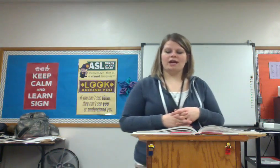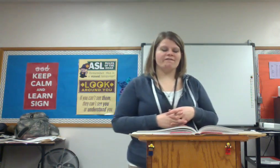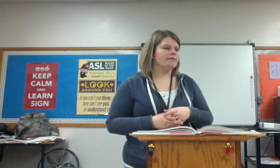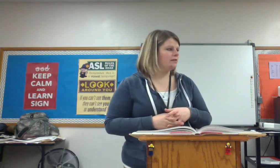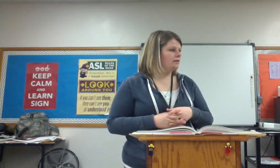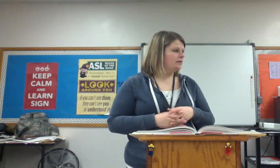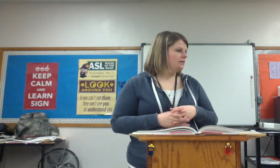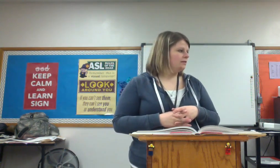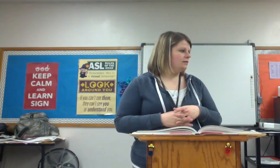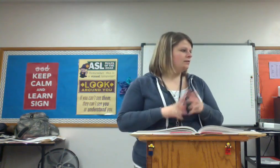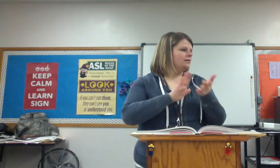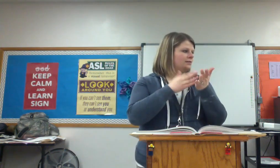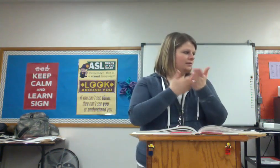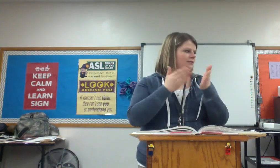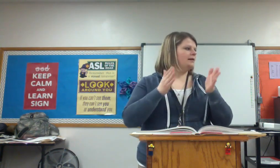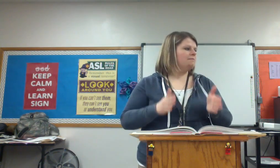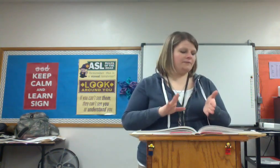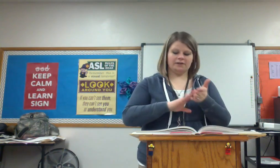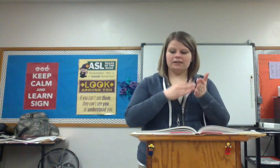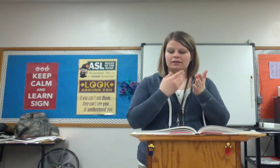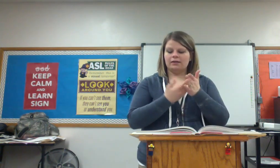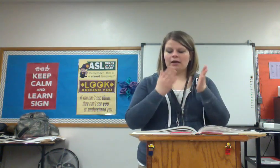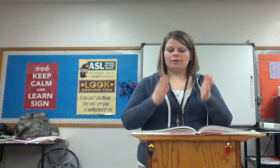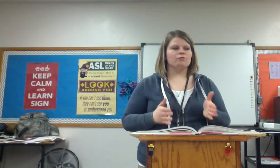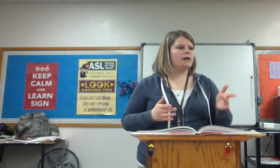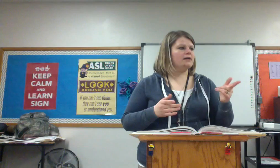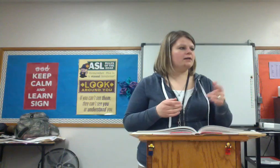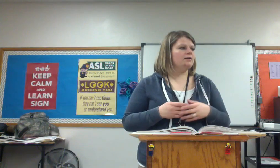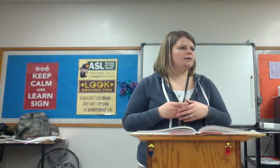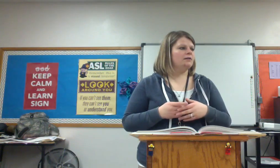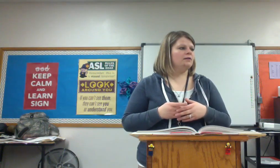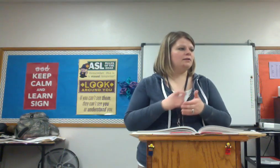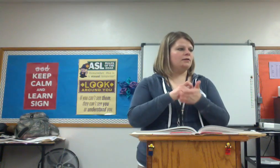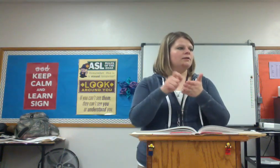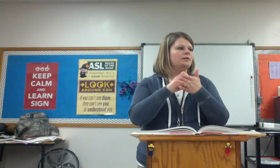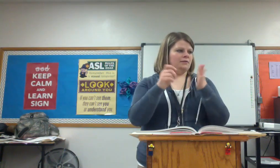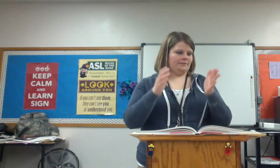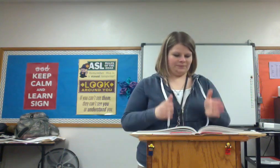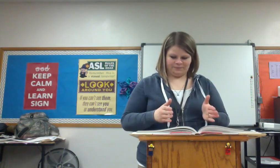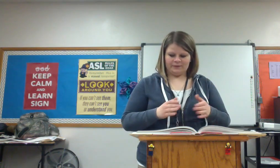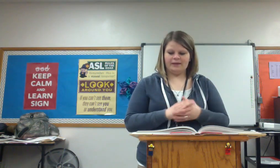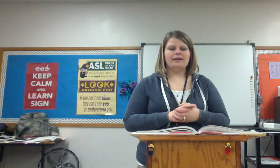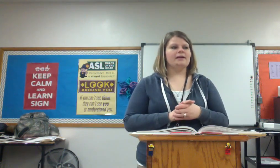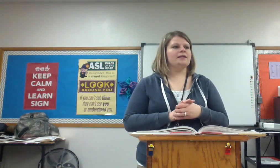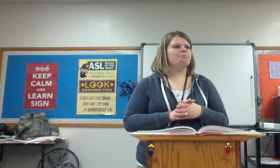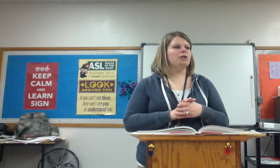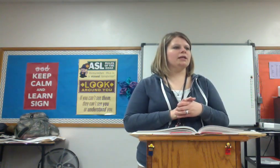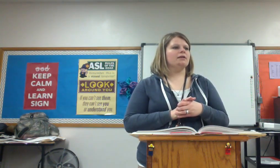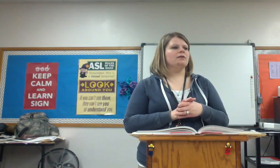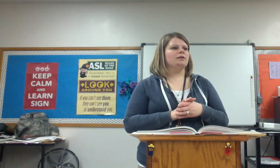chef. Yep, very good. How about writer? Okay, and then bully.